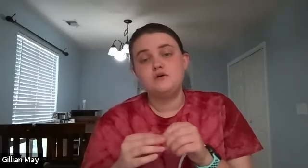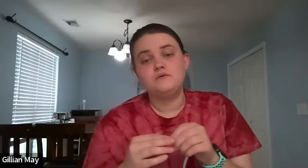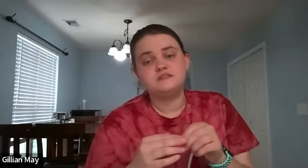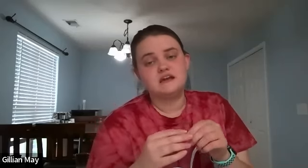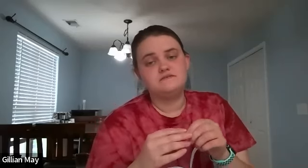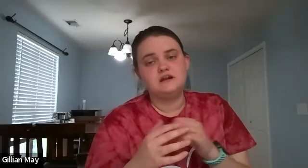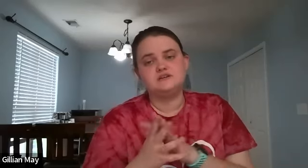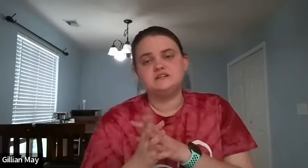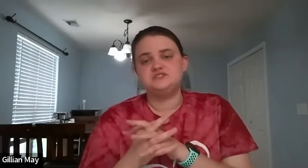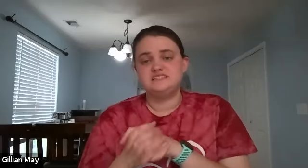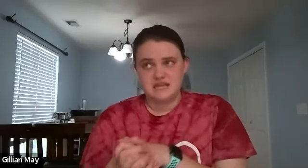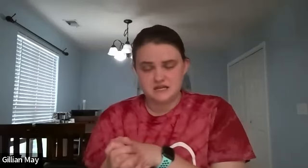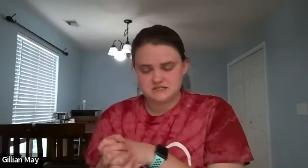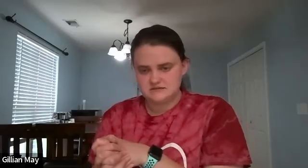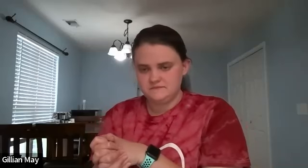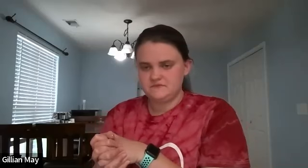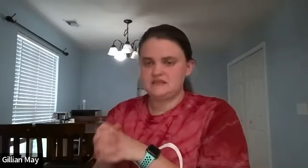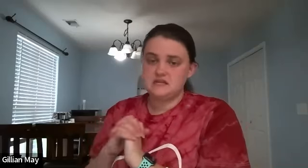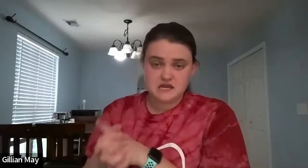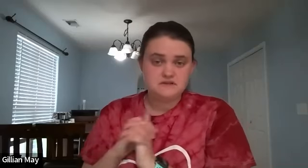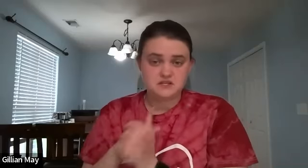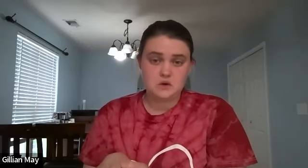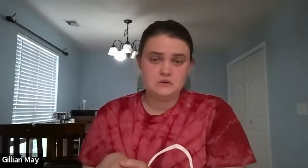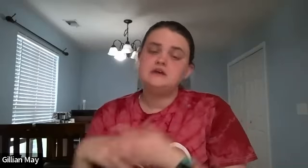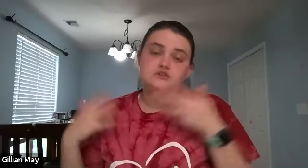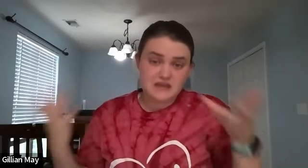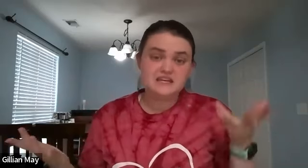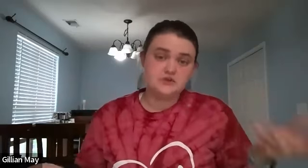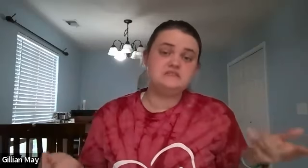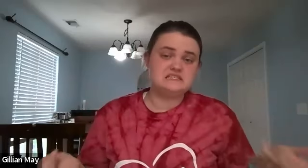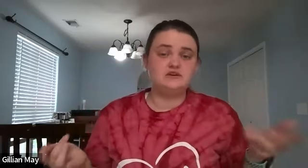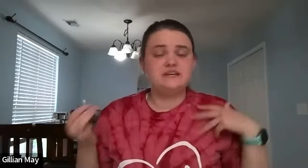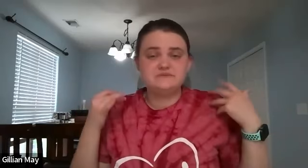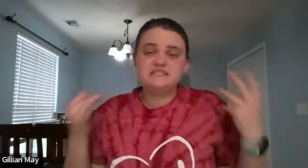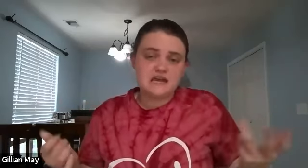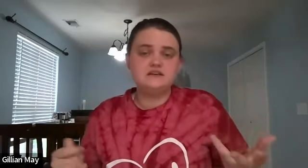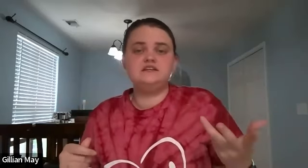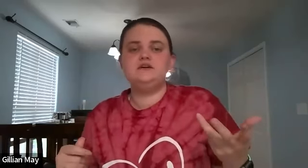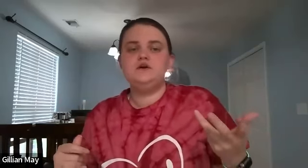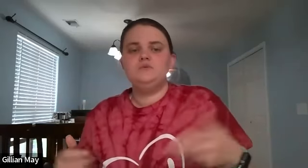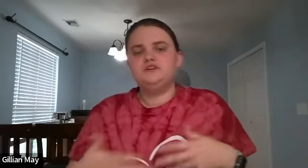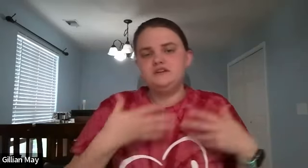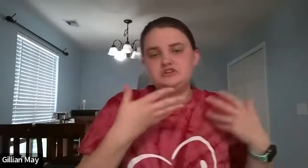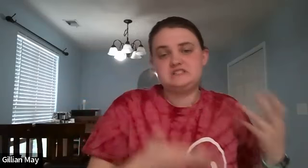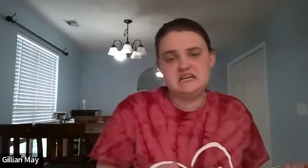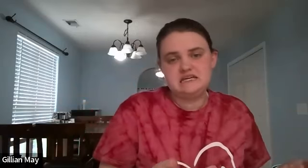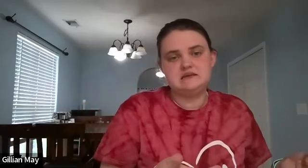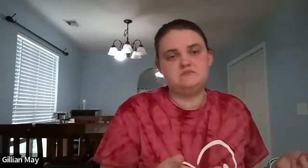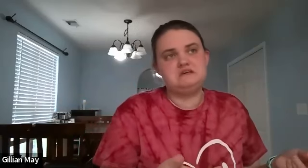So the sign for I don't understand does have its own. You can use it still, because I mean, technically, when you don't understand something,